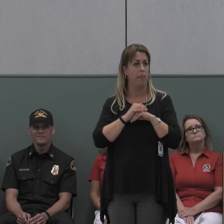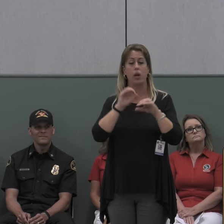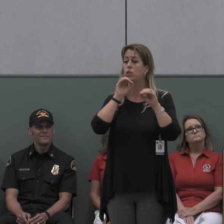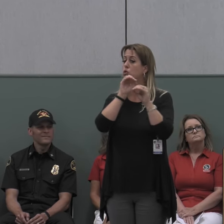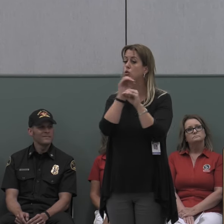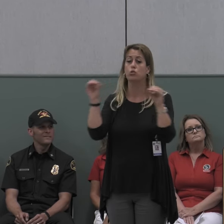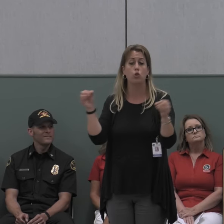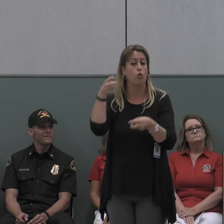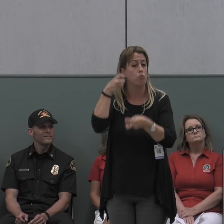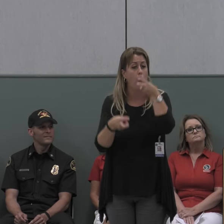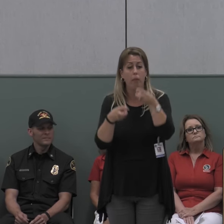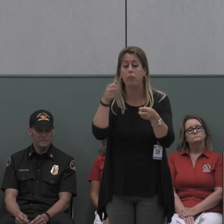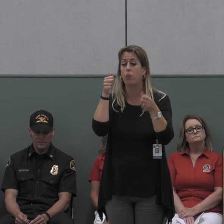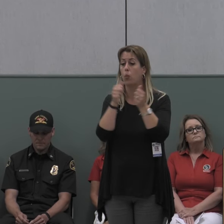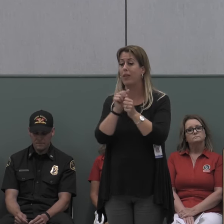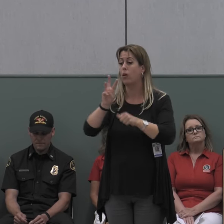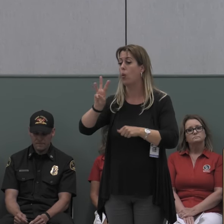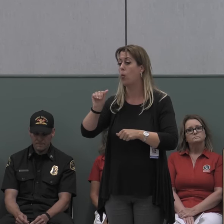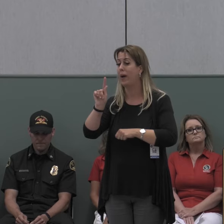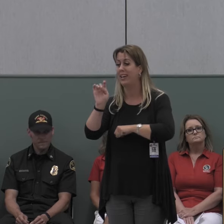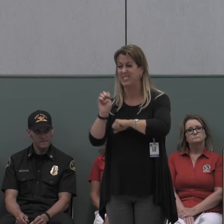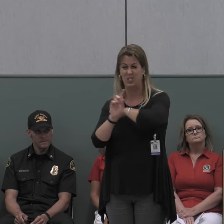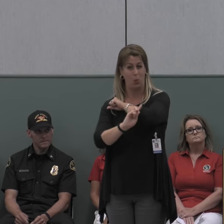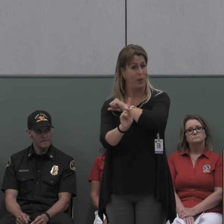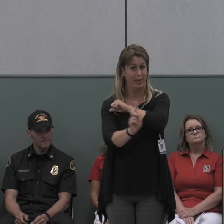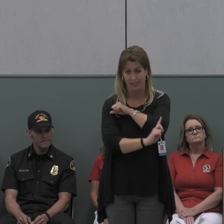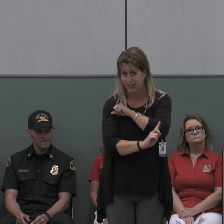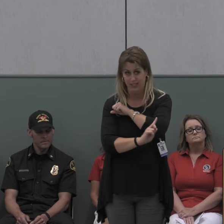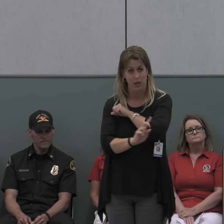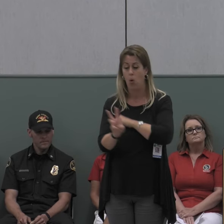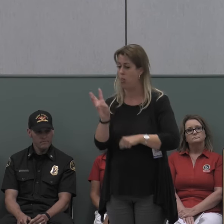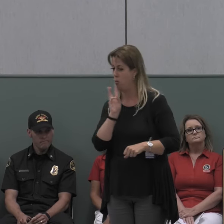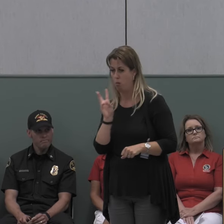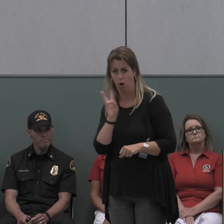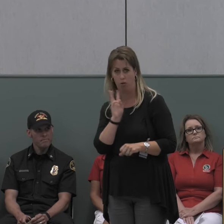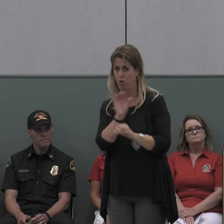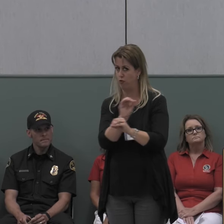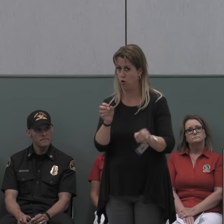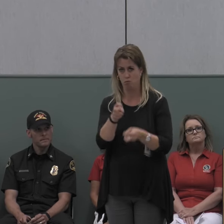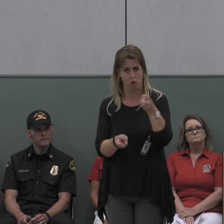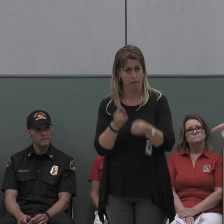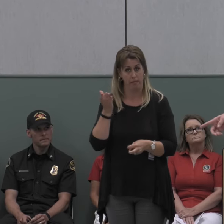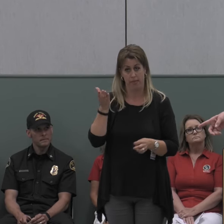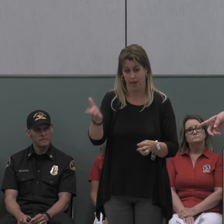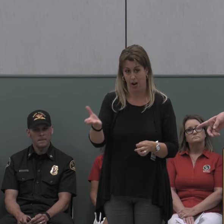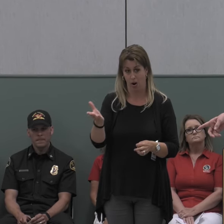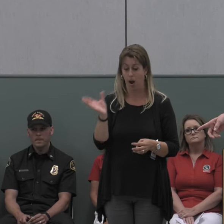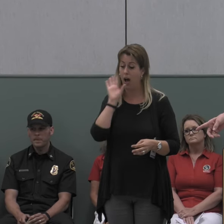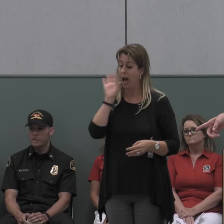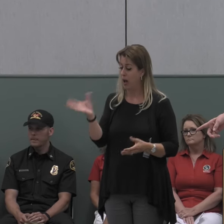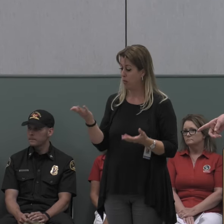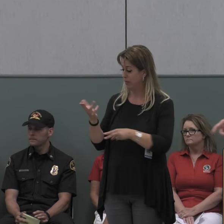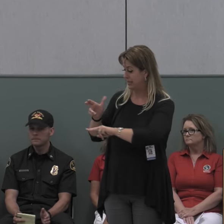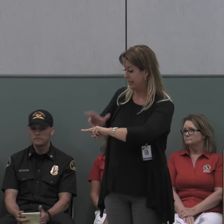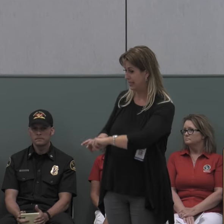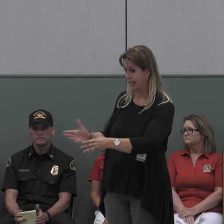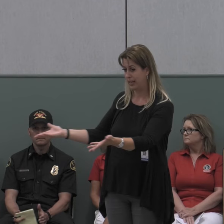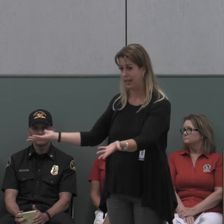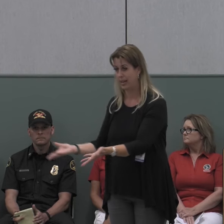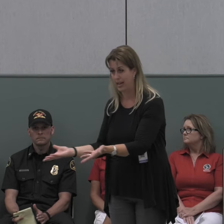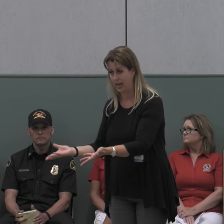with the wastewater plant, so you're all set there. So at this point in time, I'll stay around. I'll be sitting right down here in the